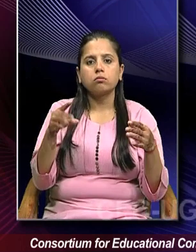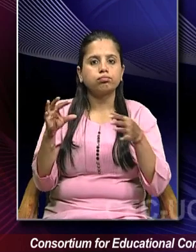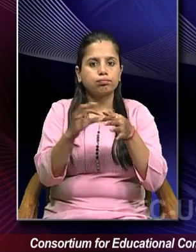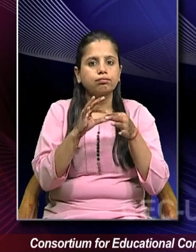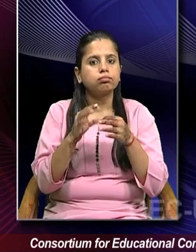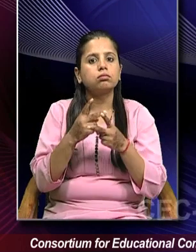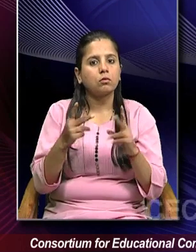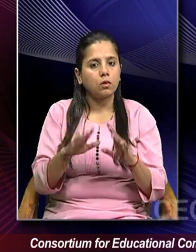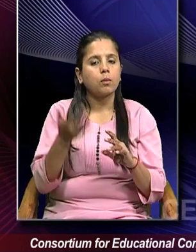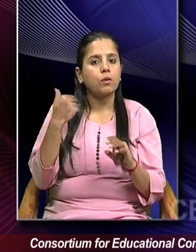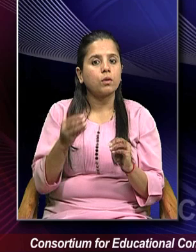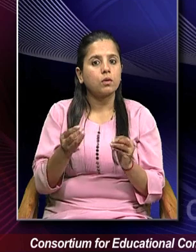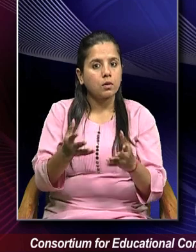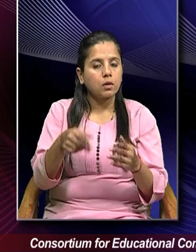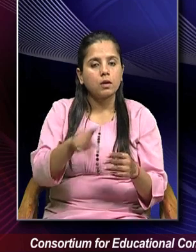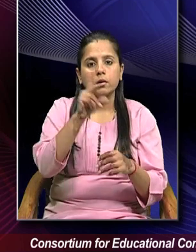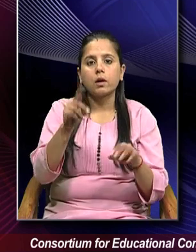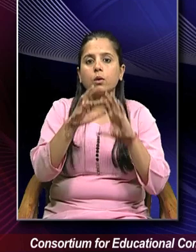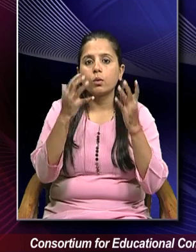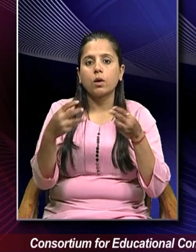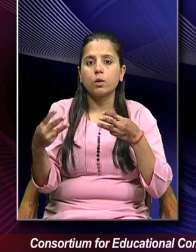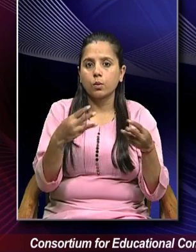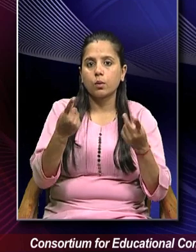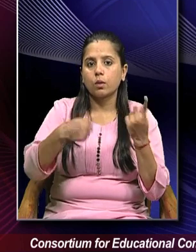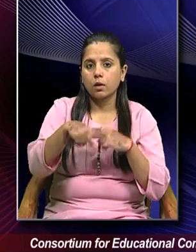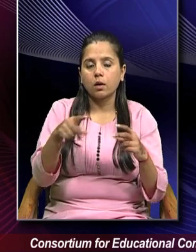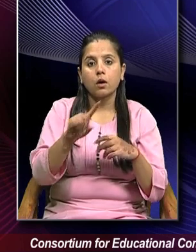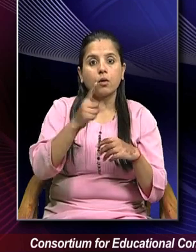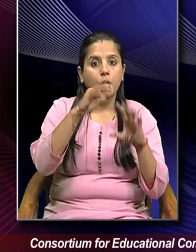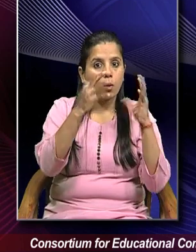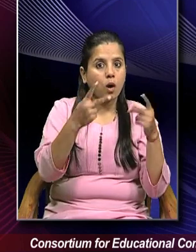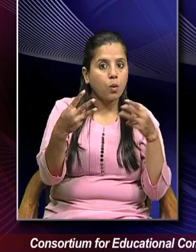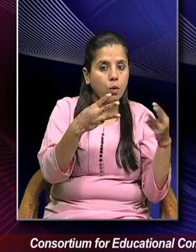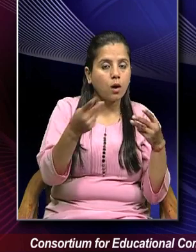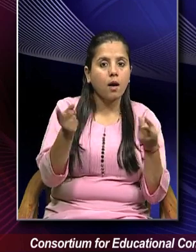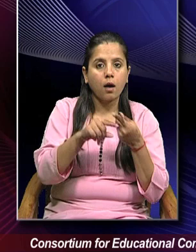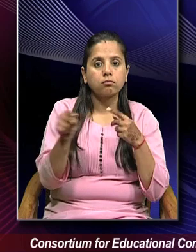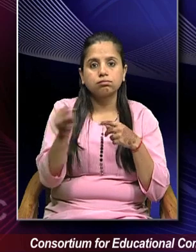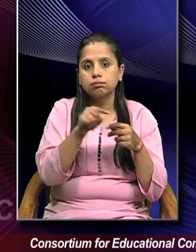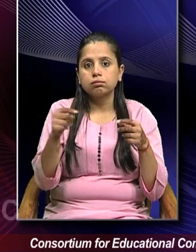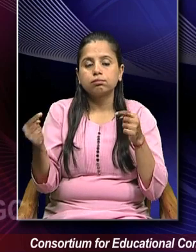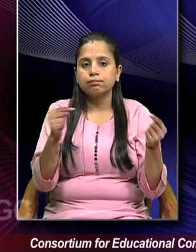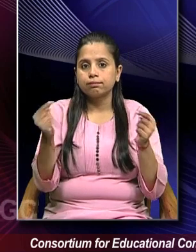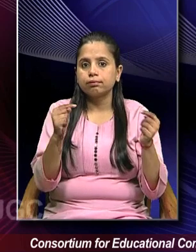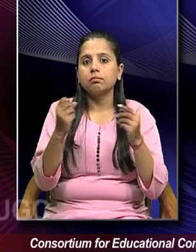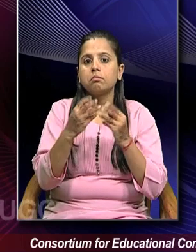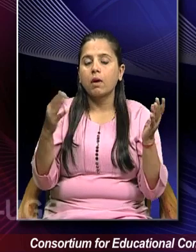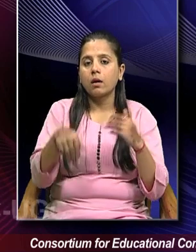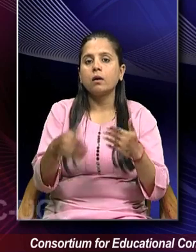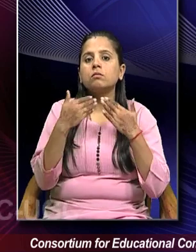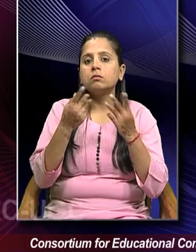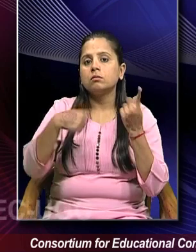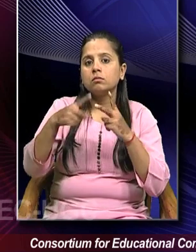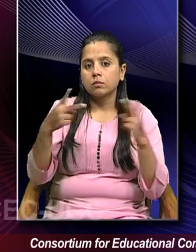or the initiation of the Second World War was also connected with the First World War, as has been argued by various scholars. So, in the course